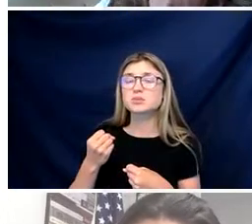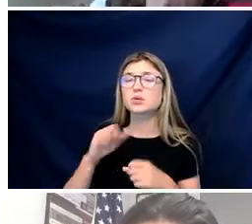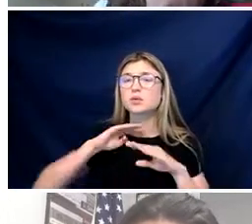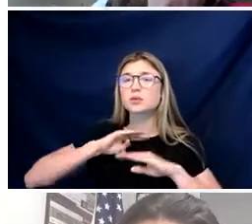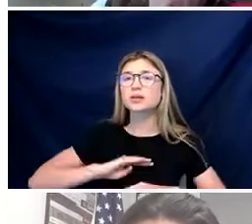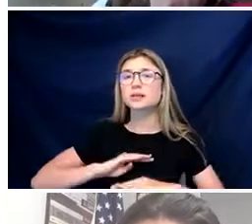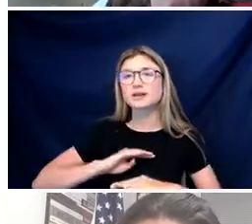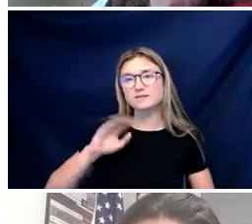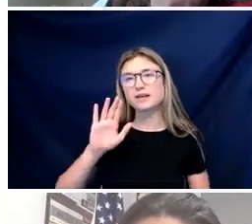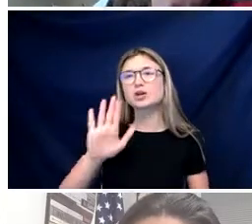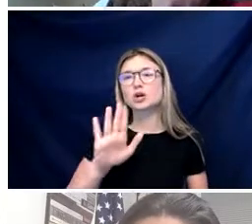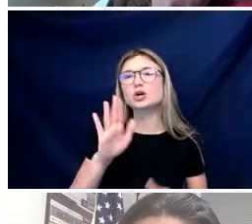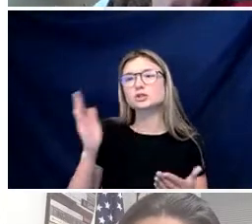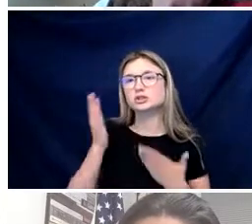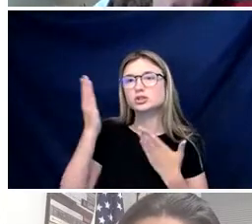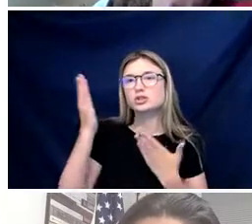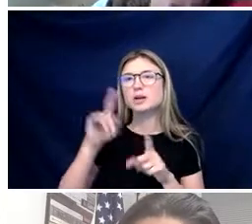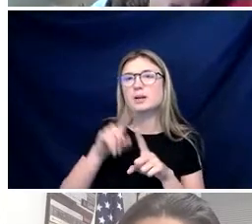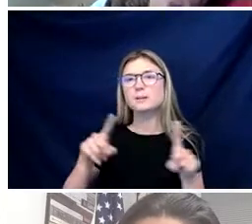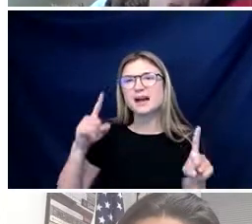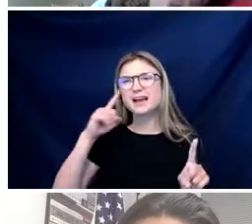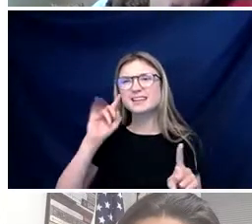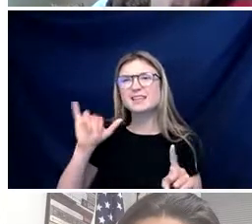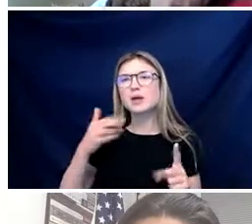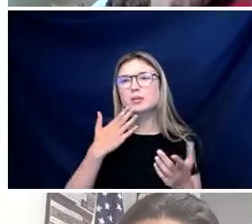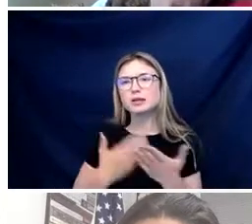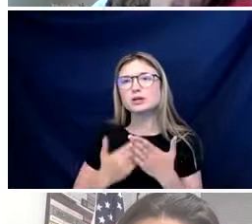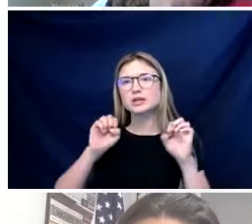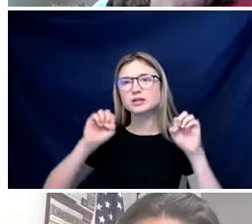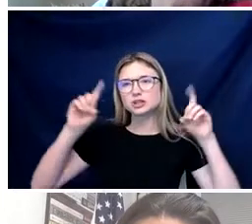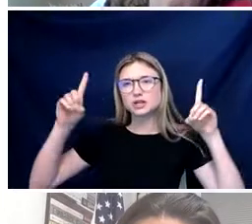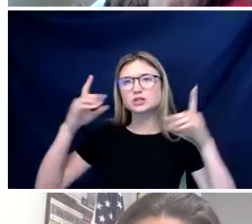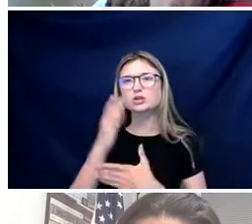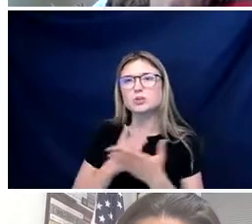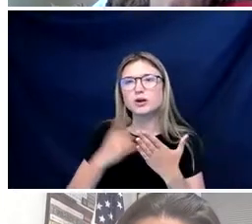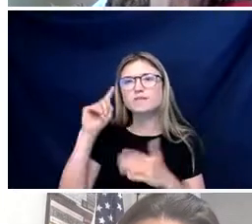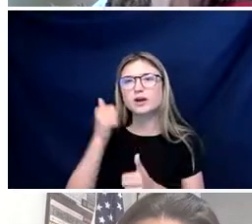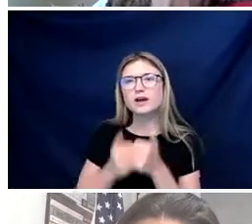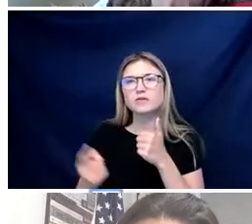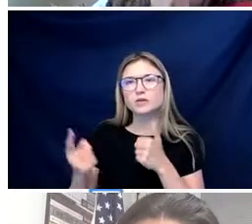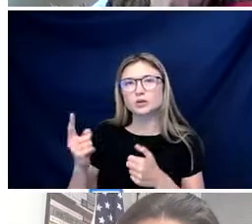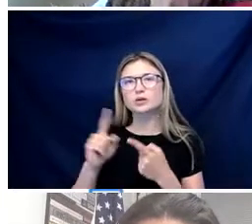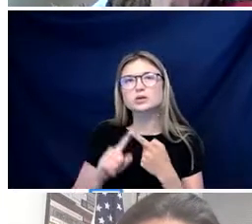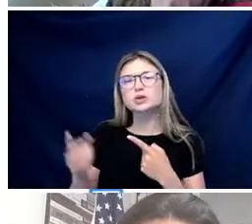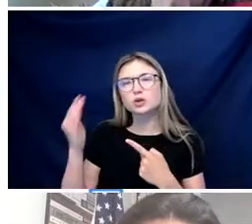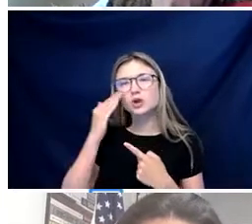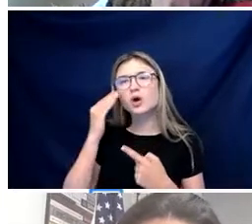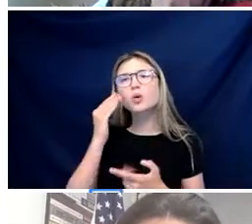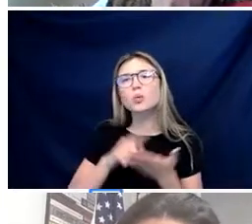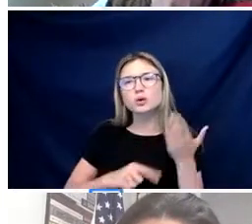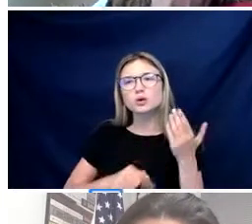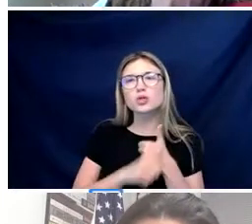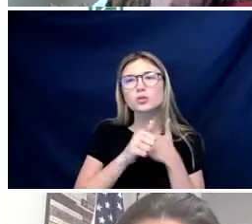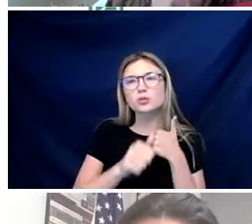she suggested. But it probably would be a good educational component for everyone to know what are the risks, what aren't